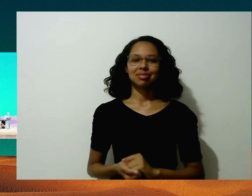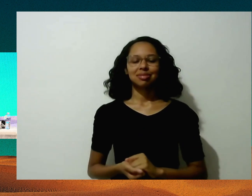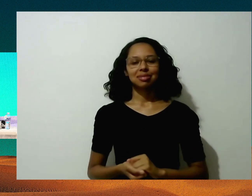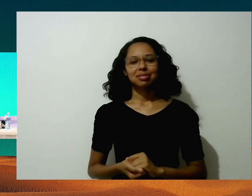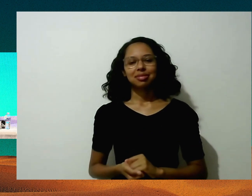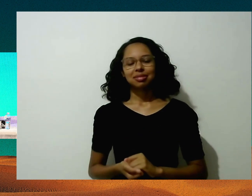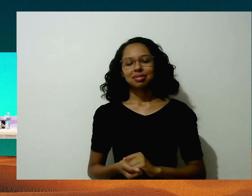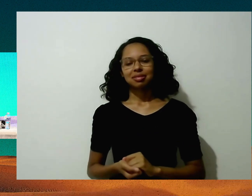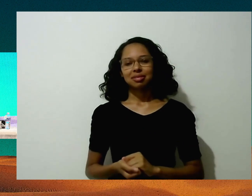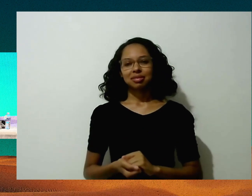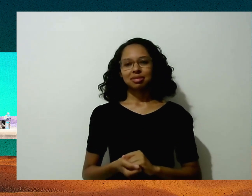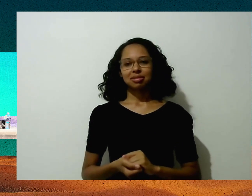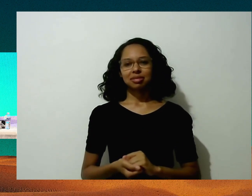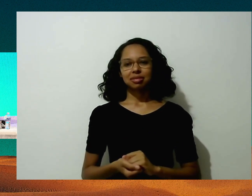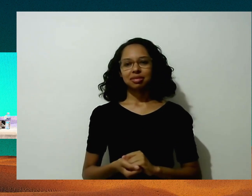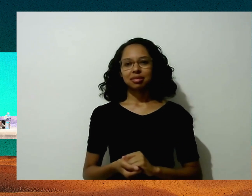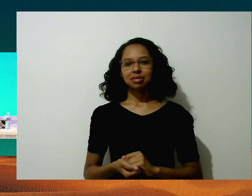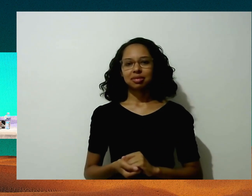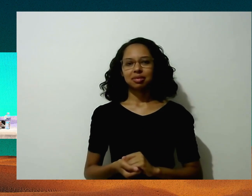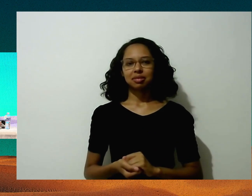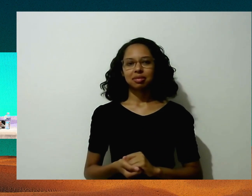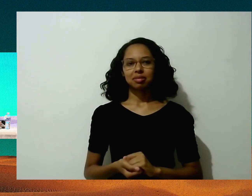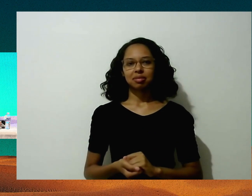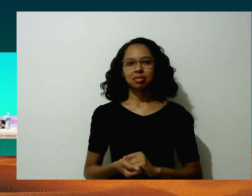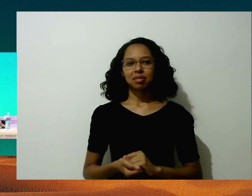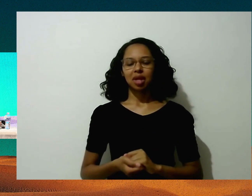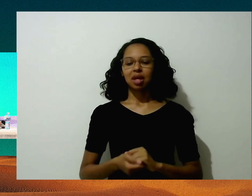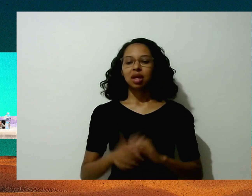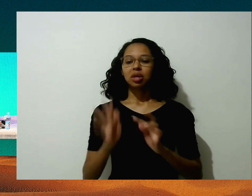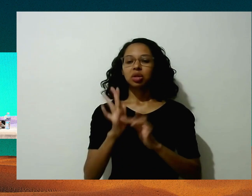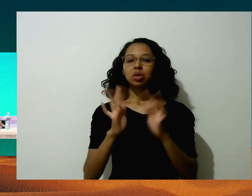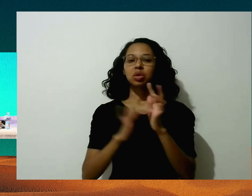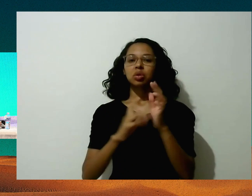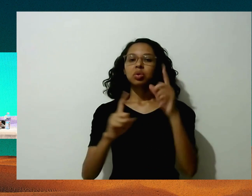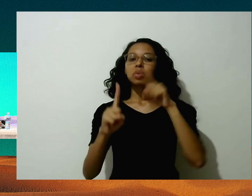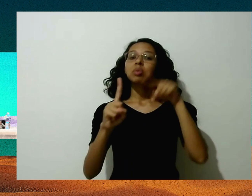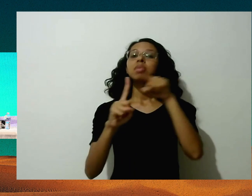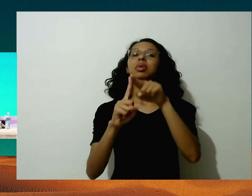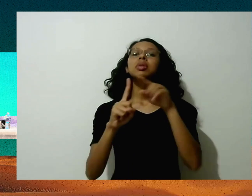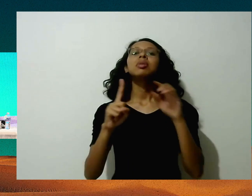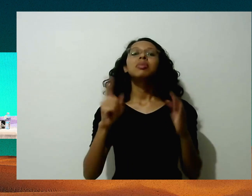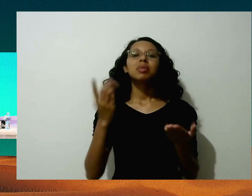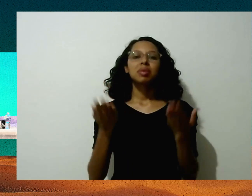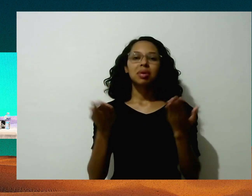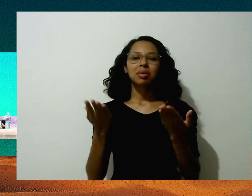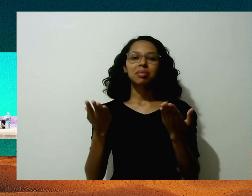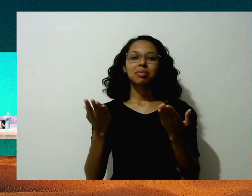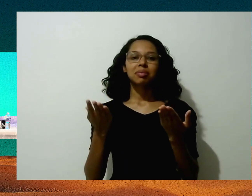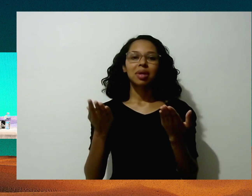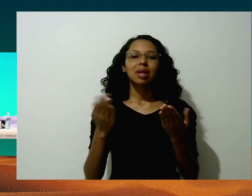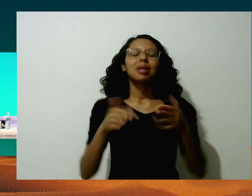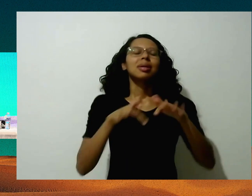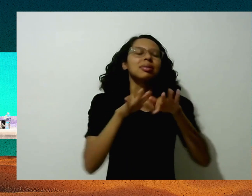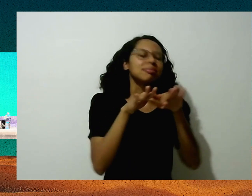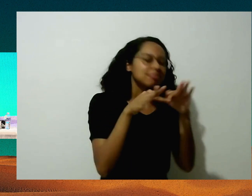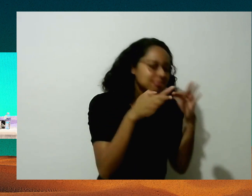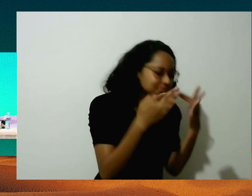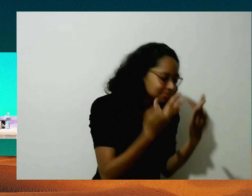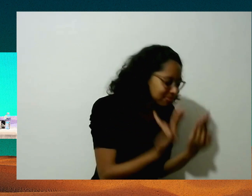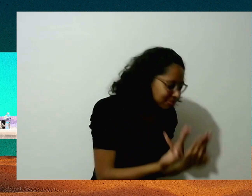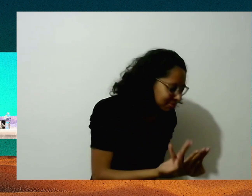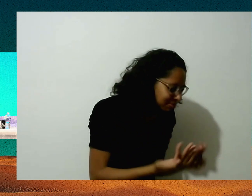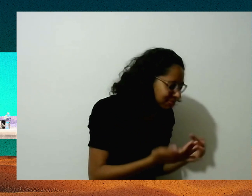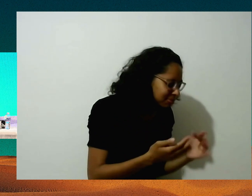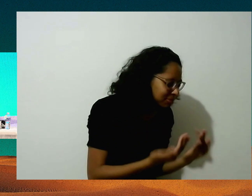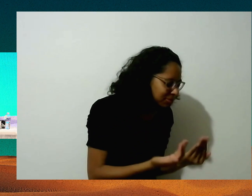at him and admire him. Pelo for his contrário, capacity. ele se humilhou e obedeceu a Deus até a morte. On